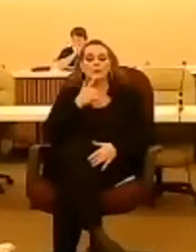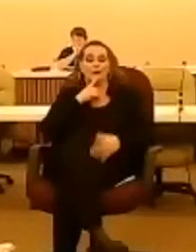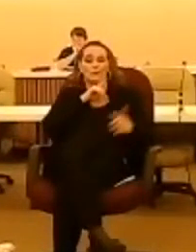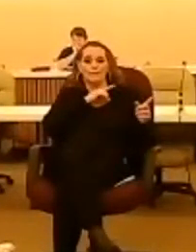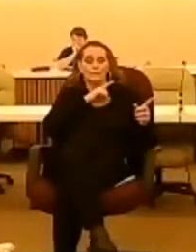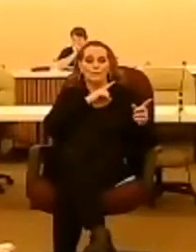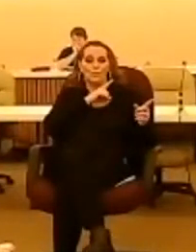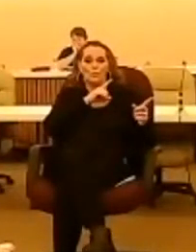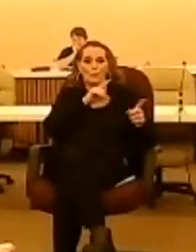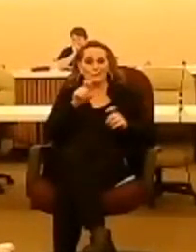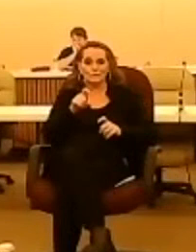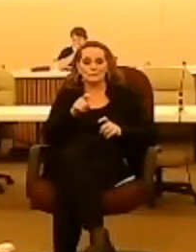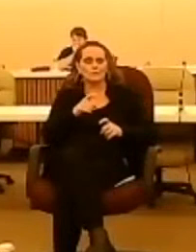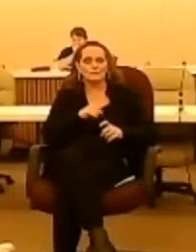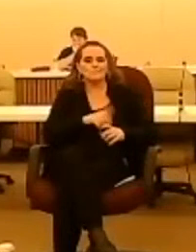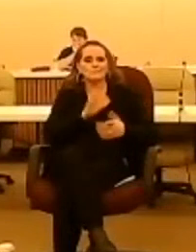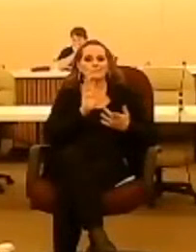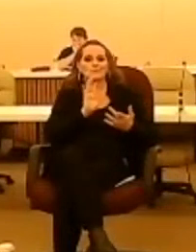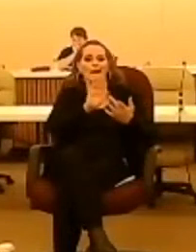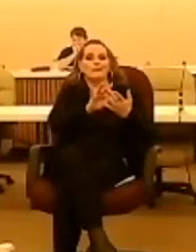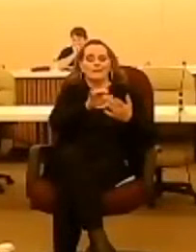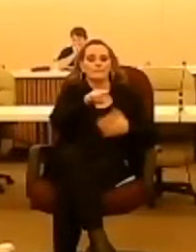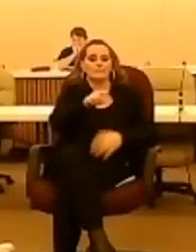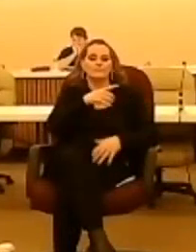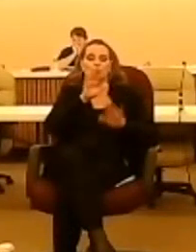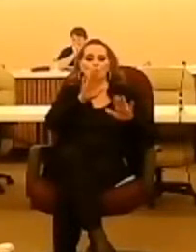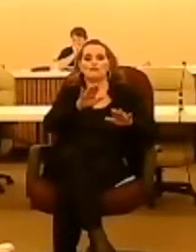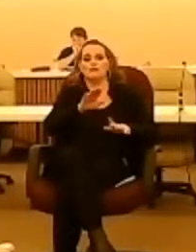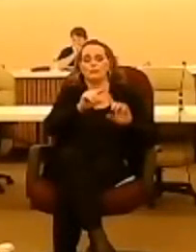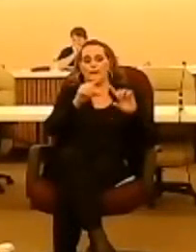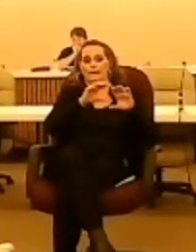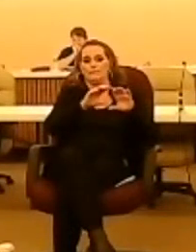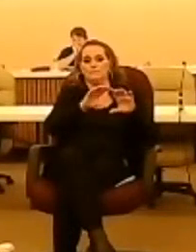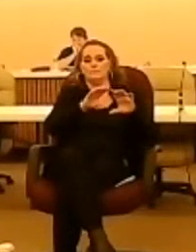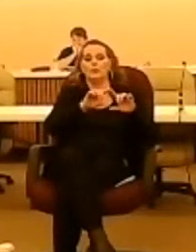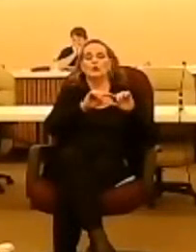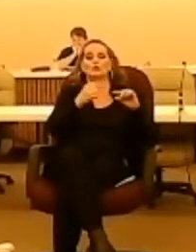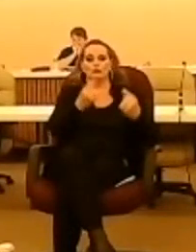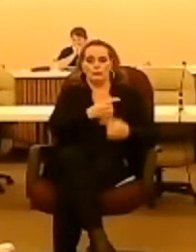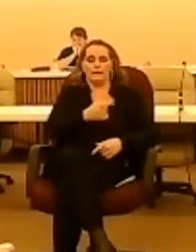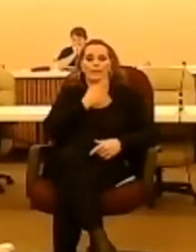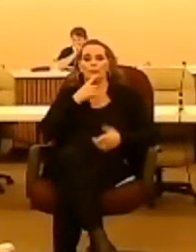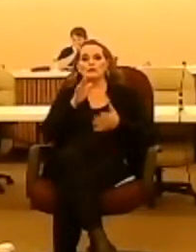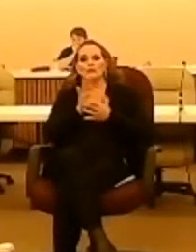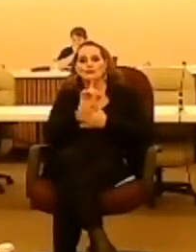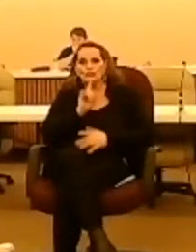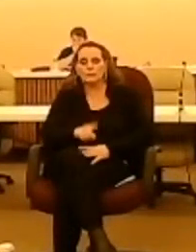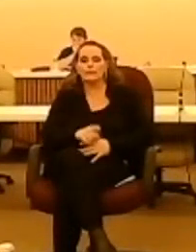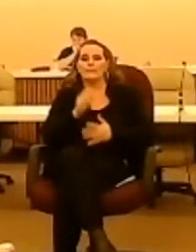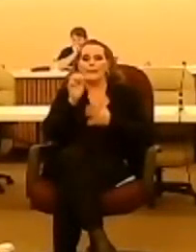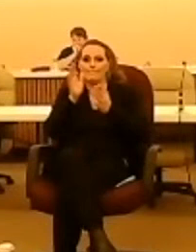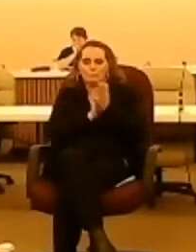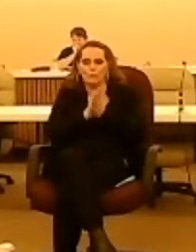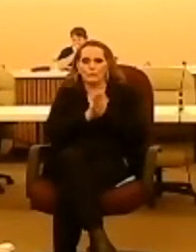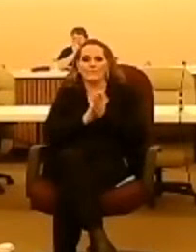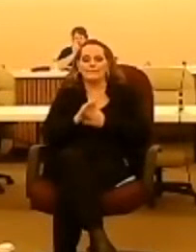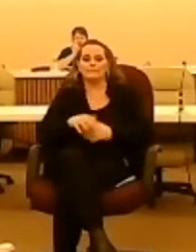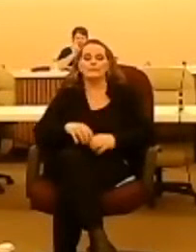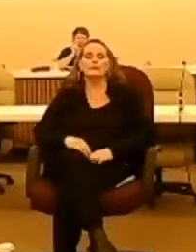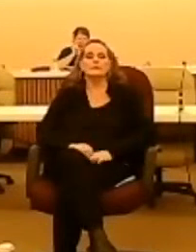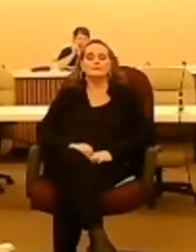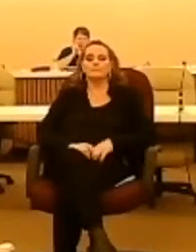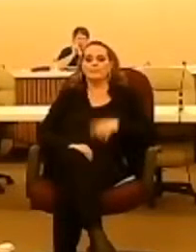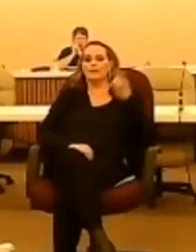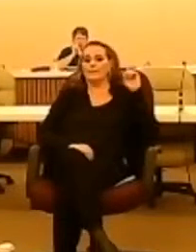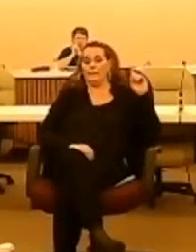questions, reach out to them because they're a great group and they're really motivated to let people know what we can do to preserve our history. If